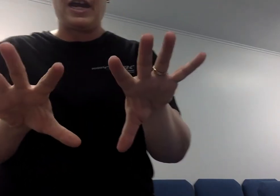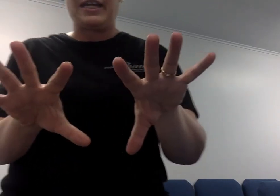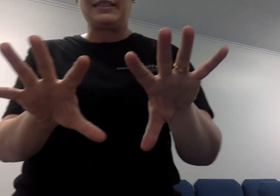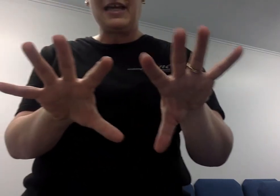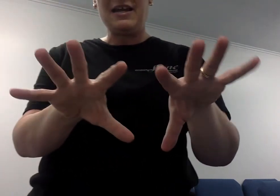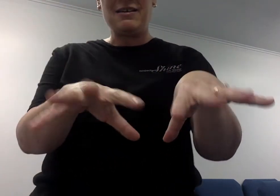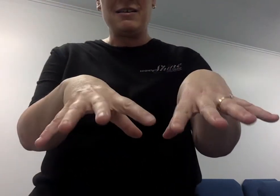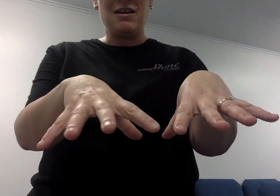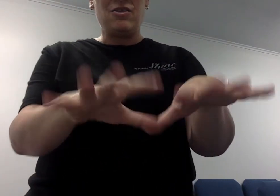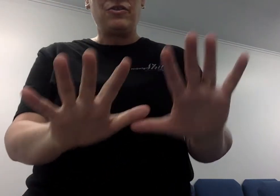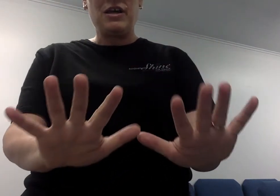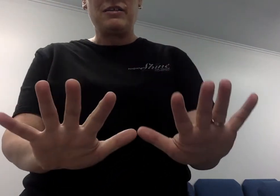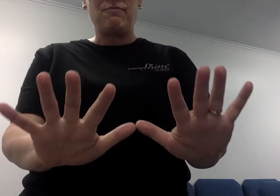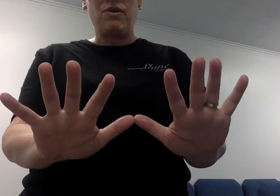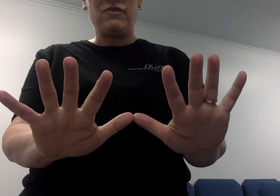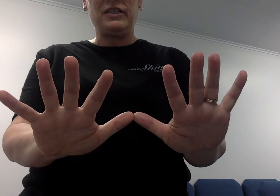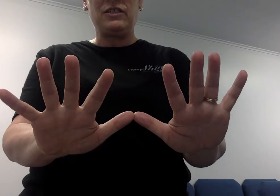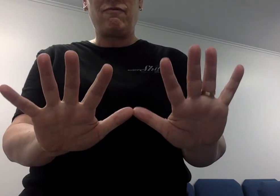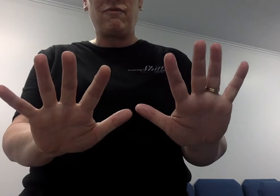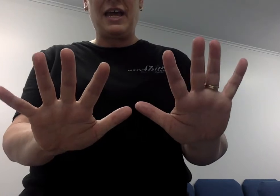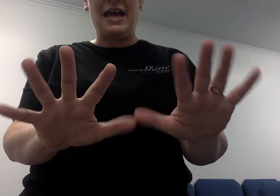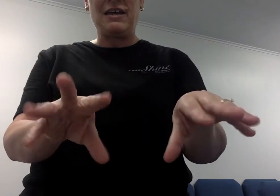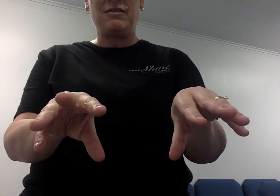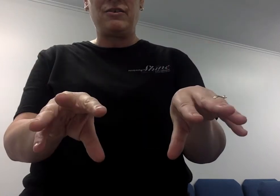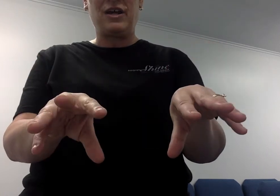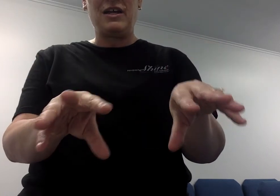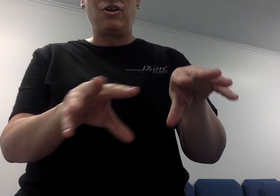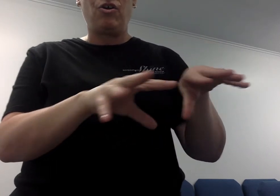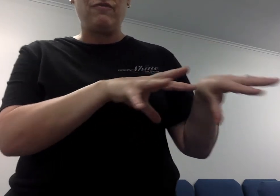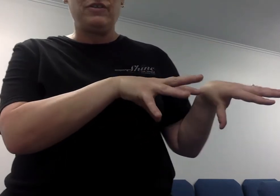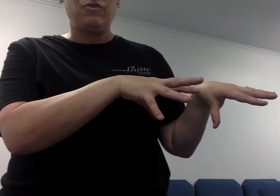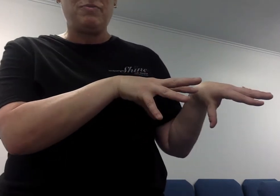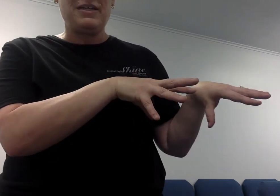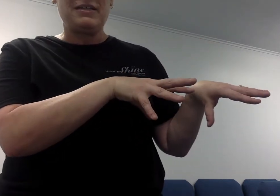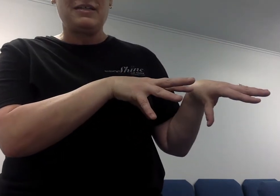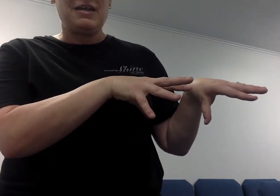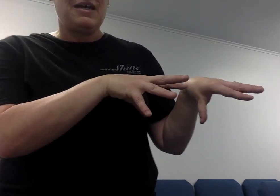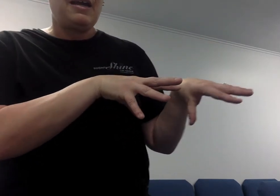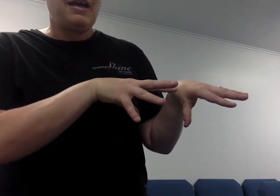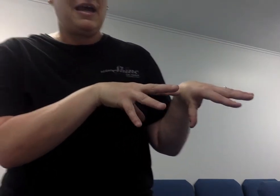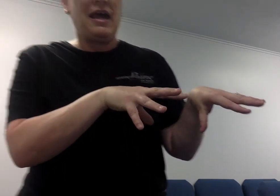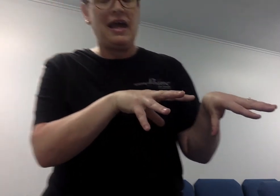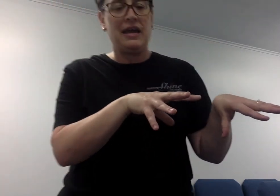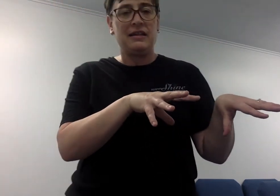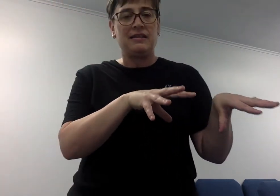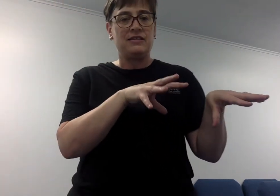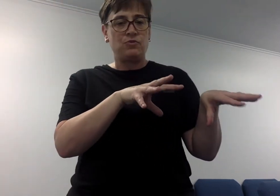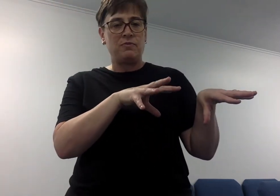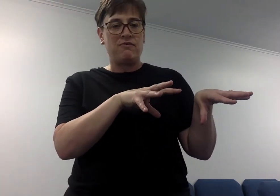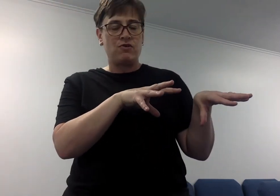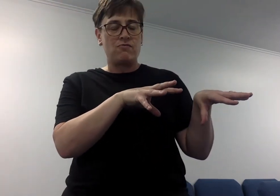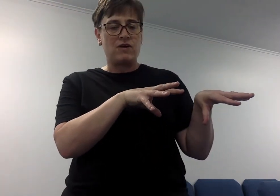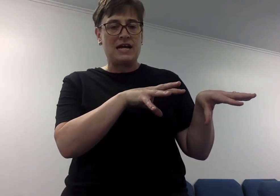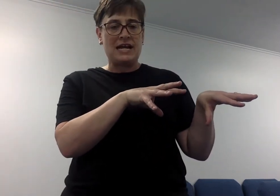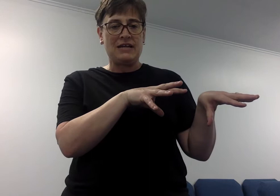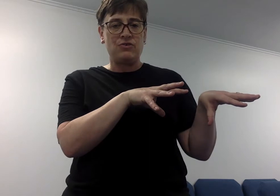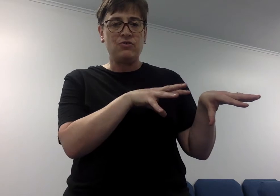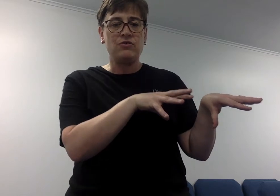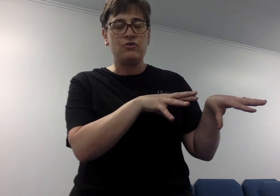hands they're not perfectly flat, they're kind of curved a little bit, And this would be for a right-hander. You're